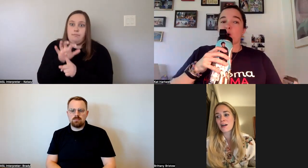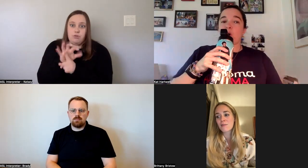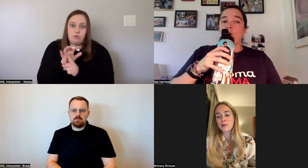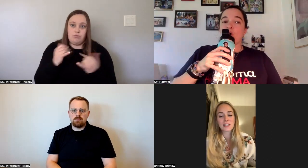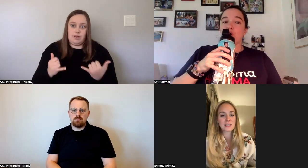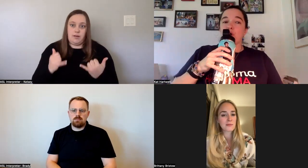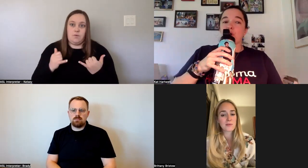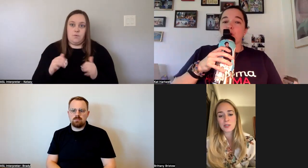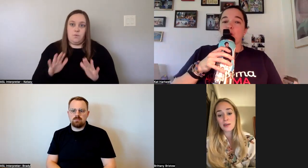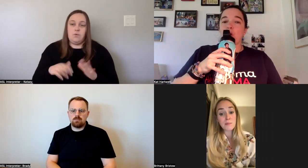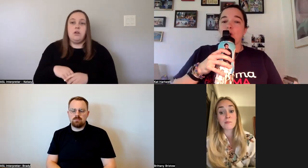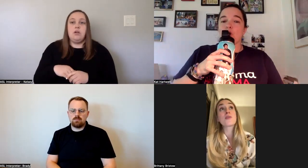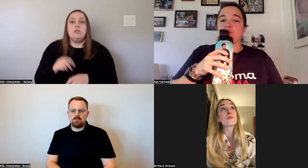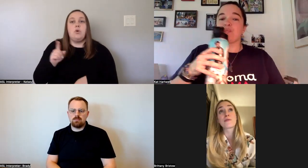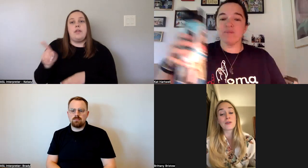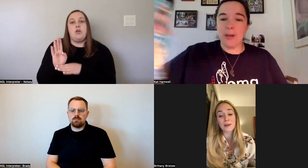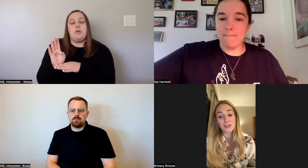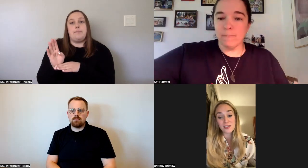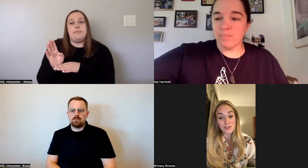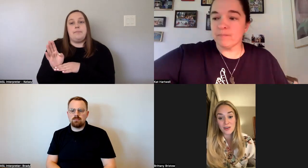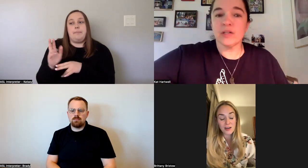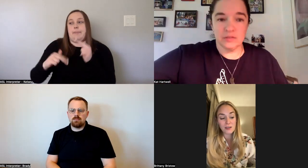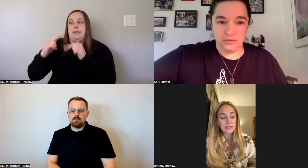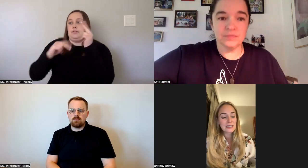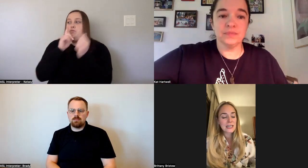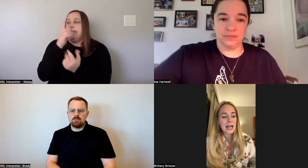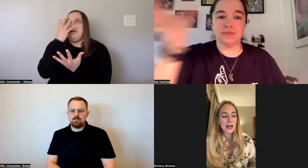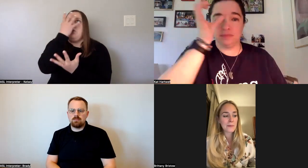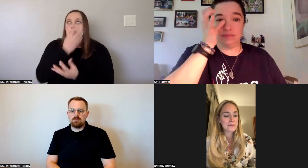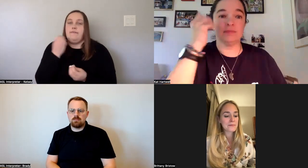they are building some of the most beautiful restaurants in Toronto.